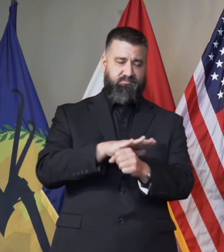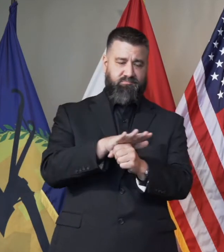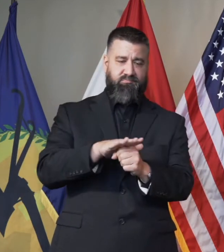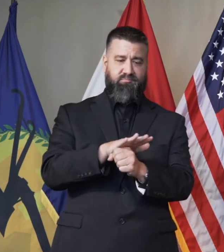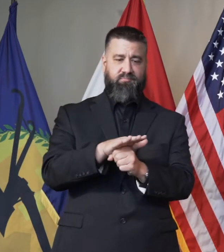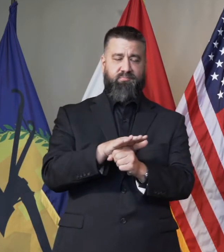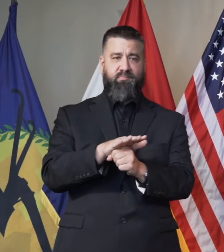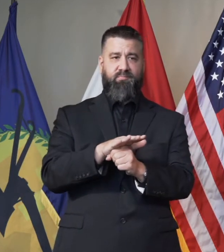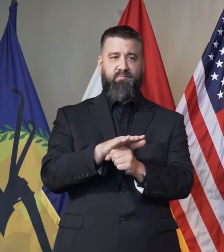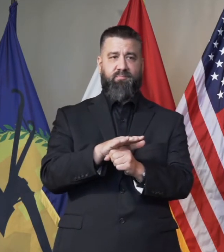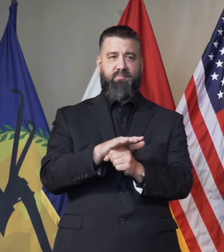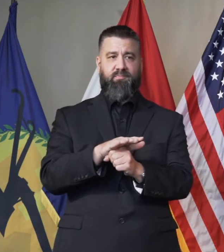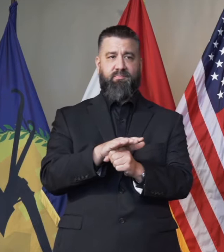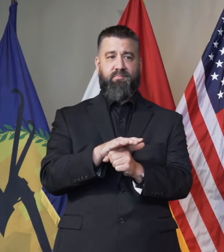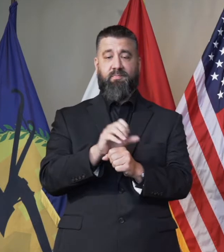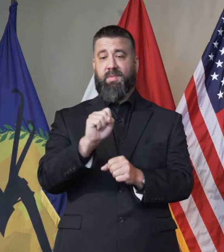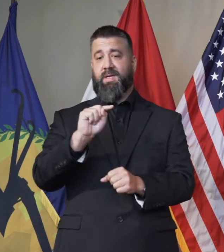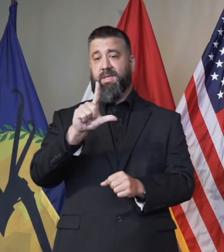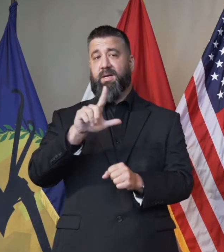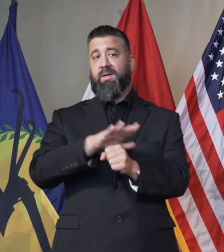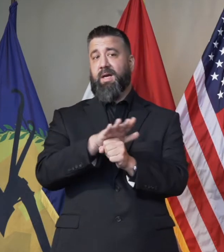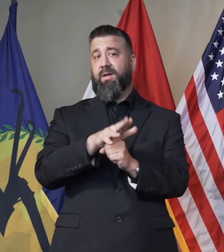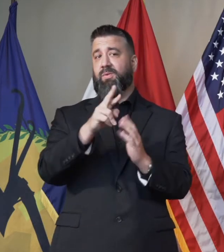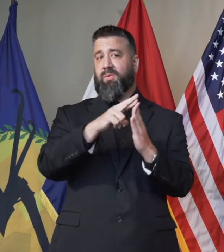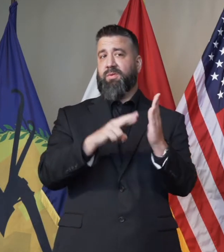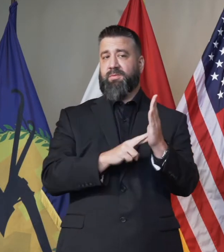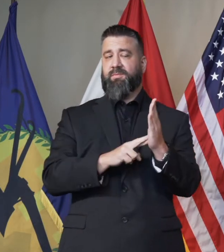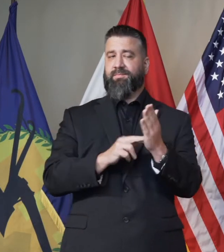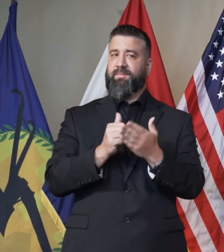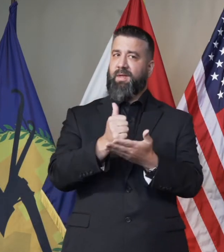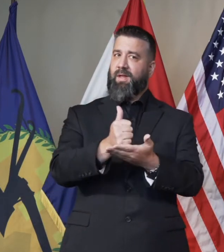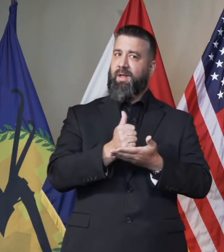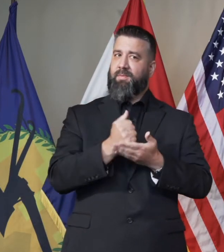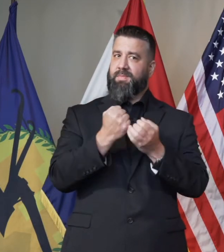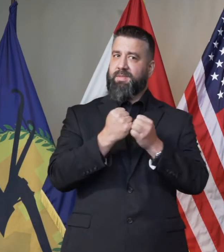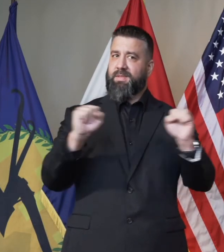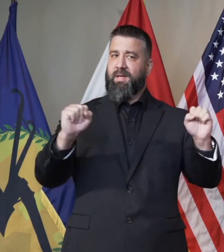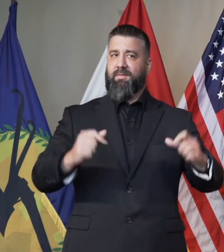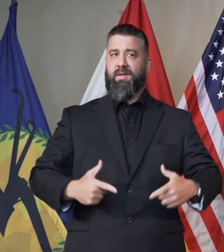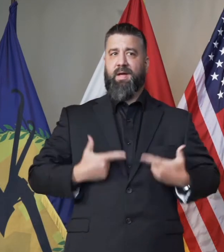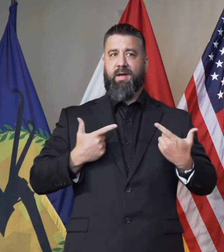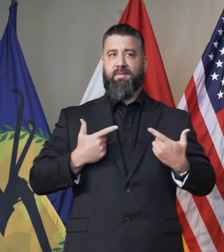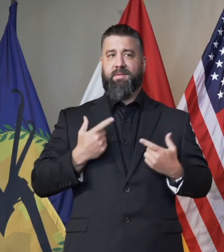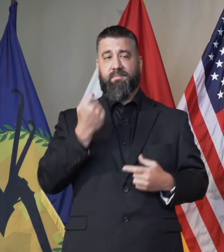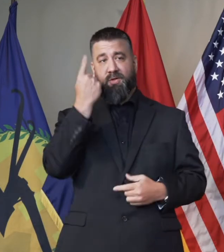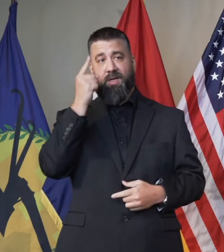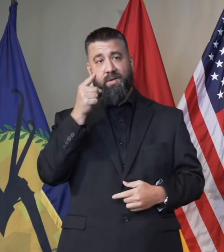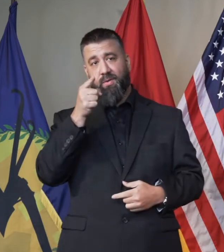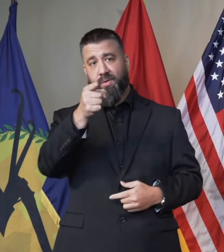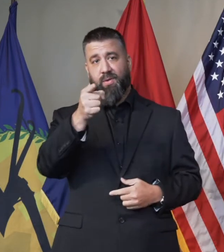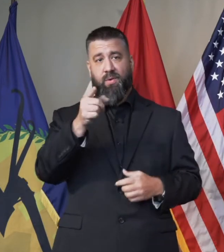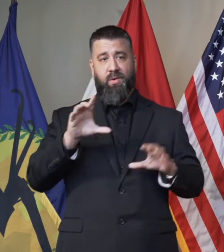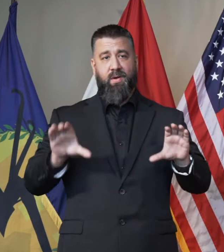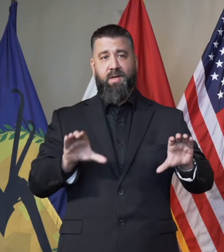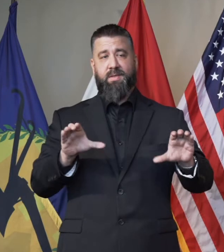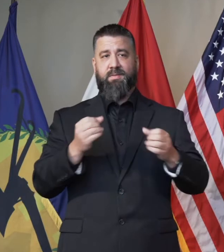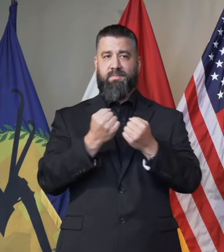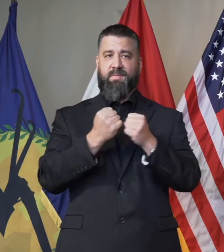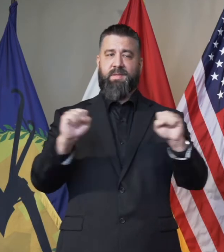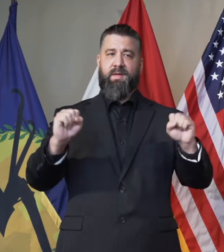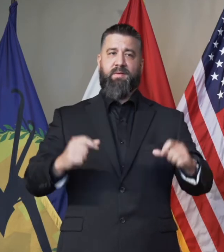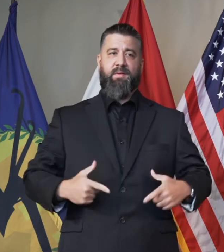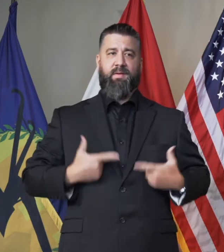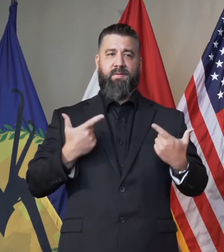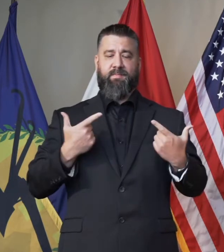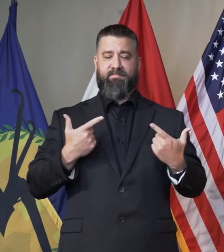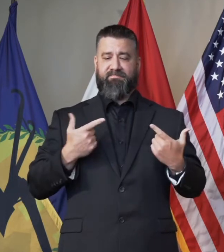The actions of St. Louis County have helped save lives. Your actions have helped save lives. This is a